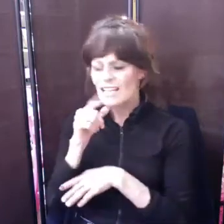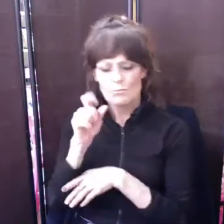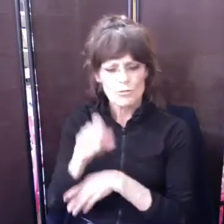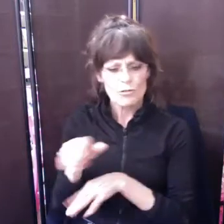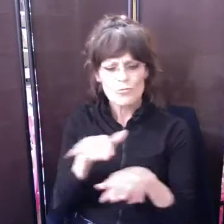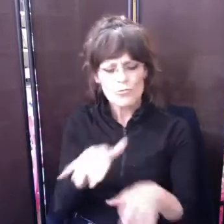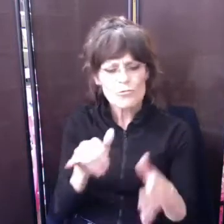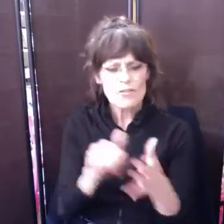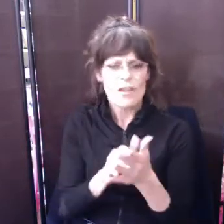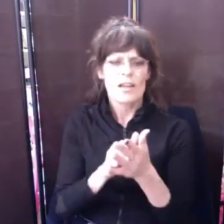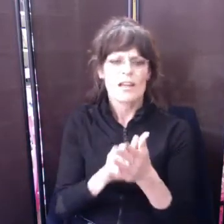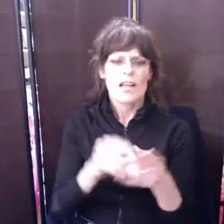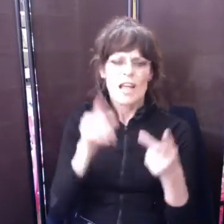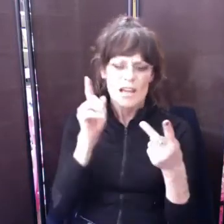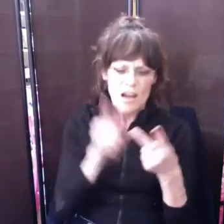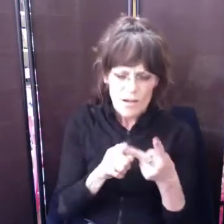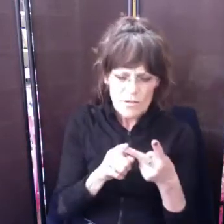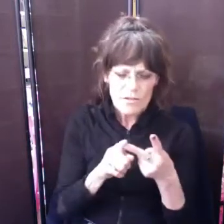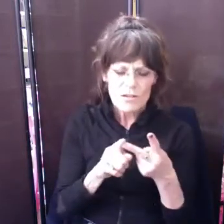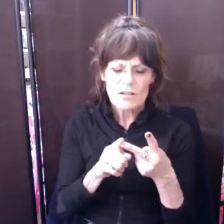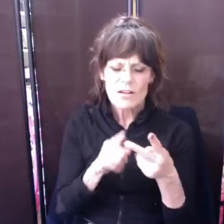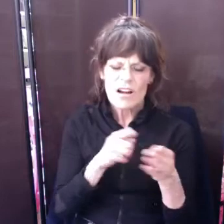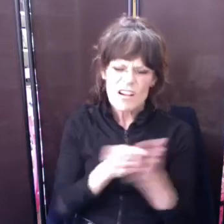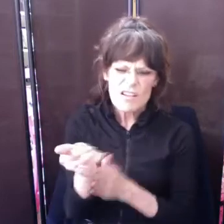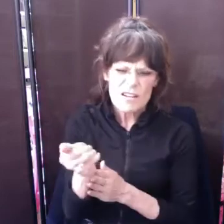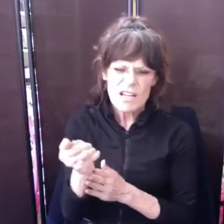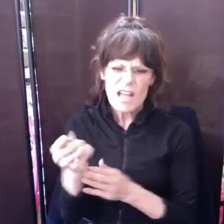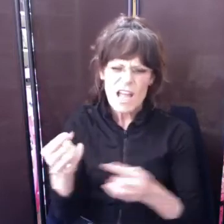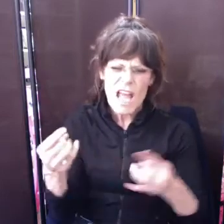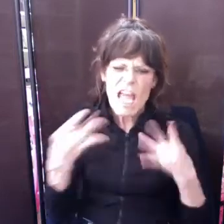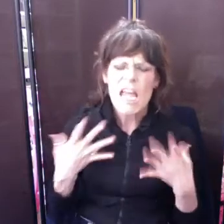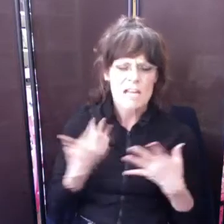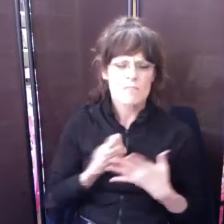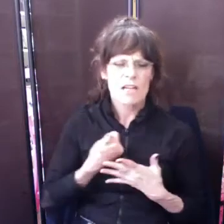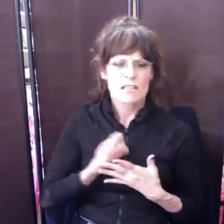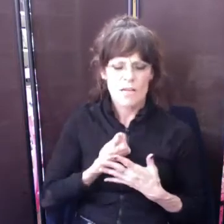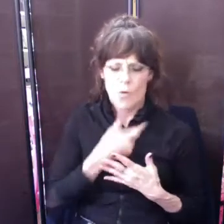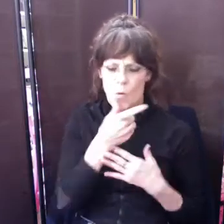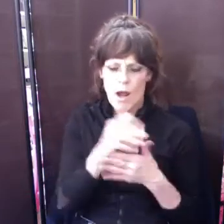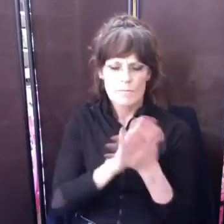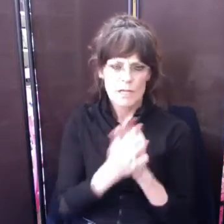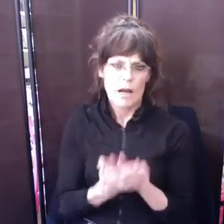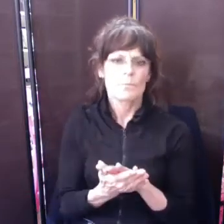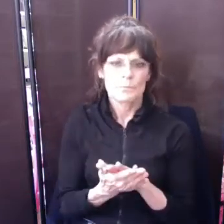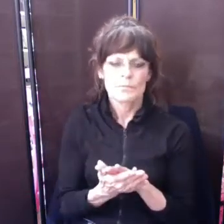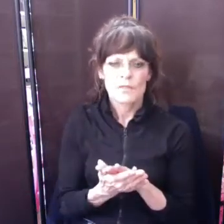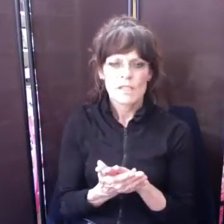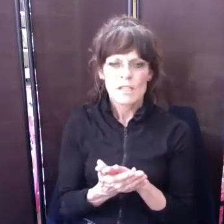and utter and absolute self-hatred for who I had become. And, you know, as a result of